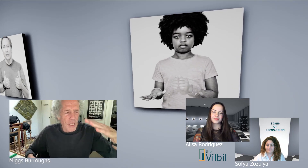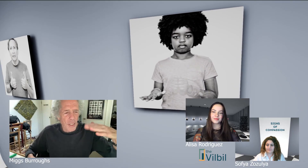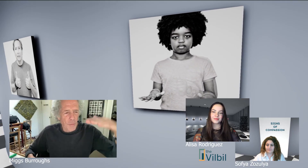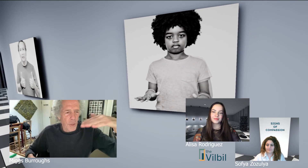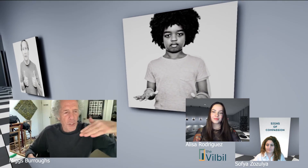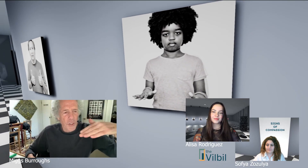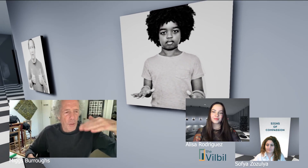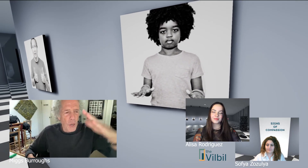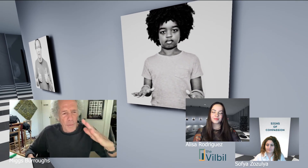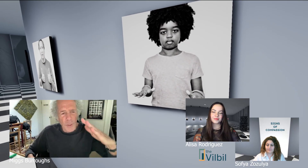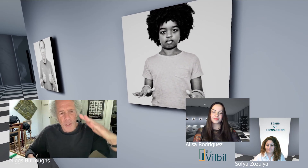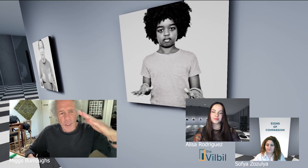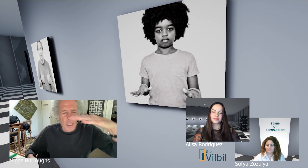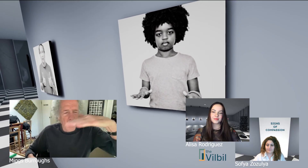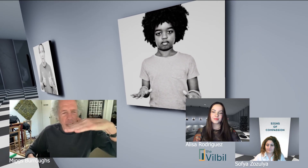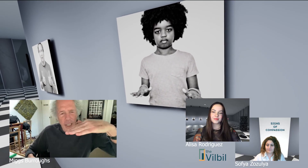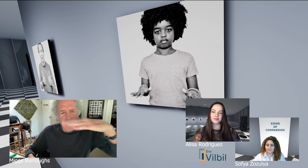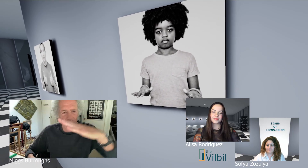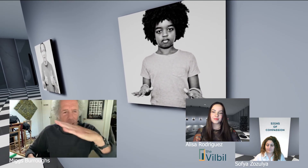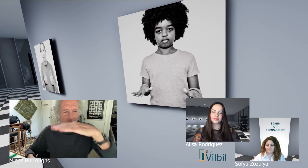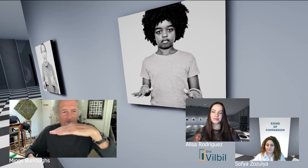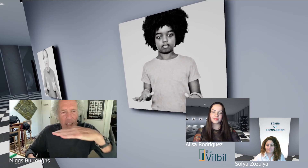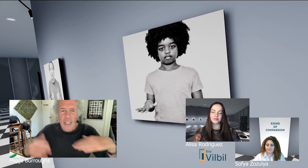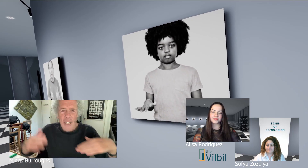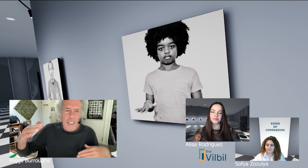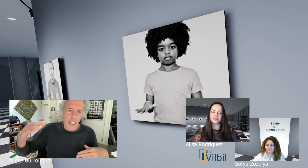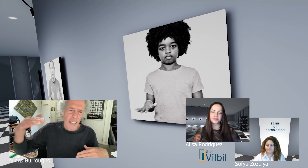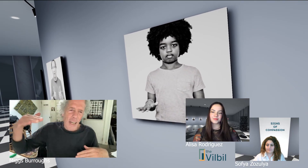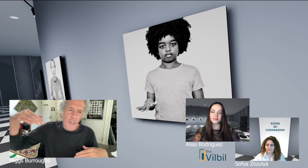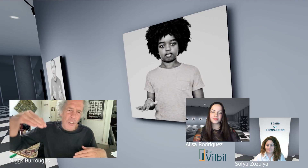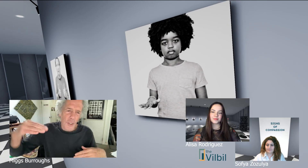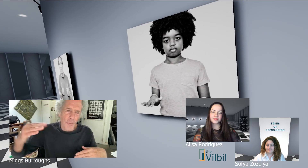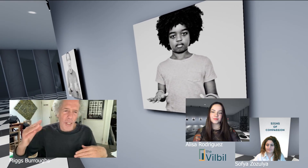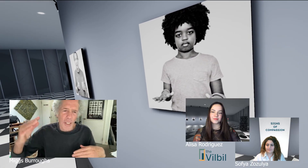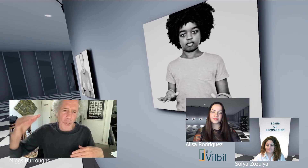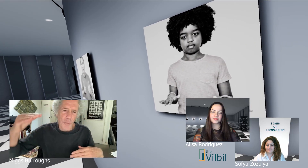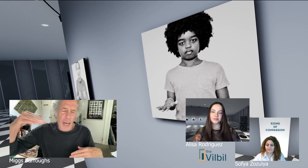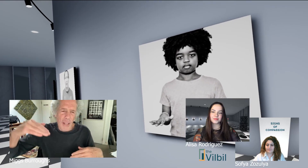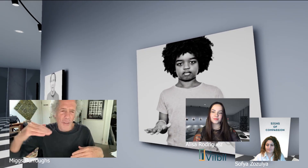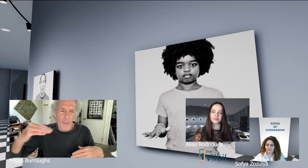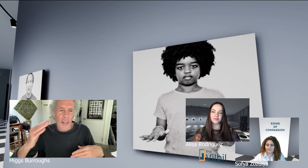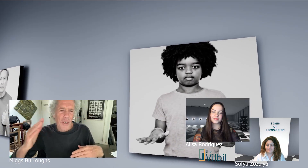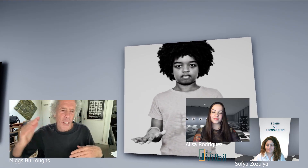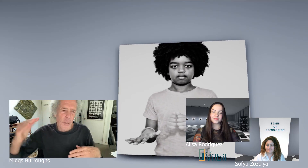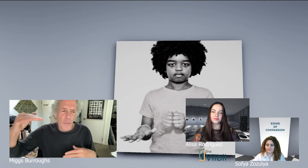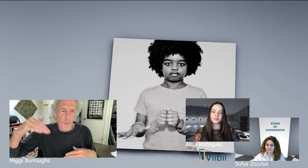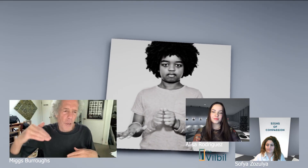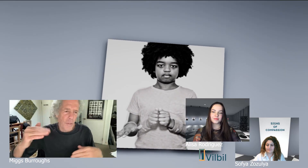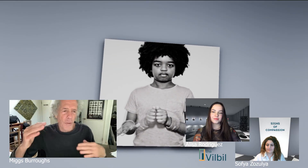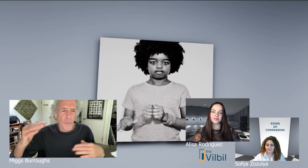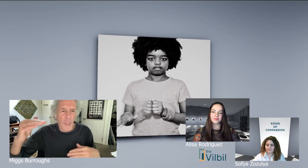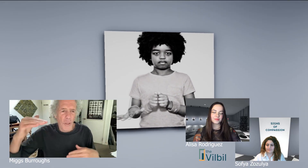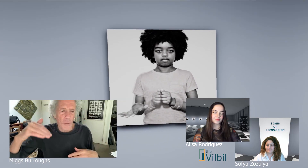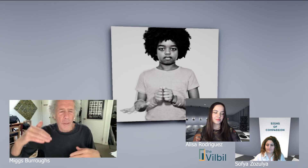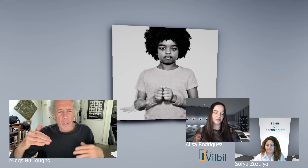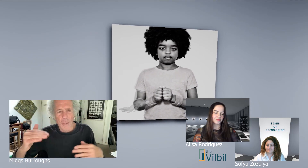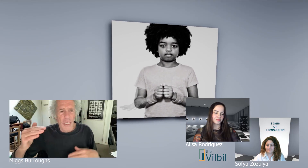paint and brushes and marble and clay and this and that. And then technology has been on its path, everywhere from, the